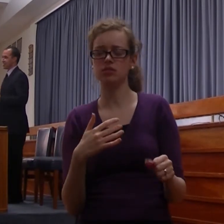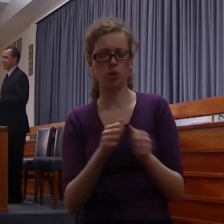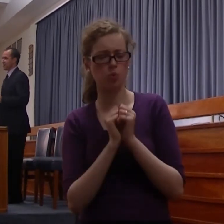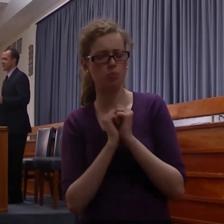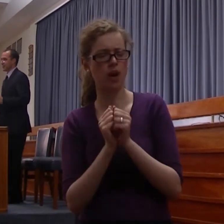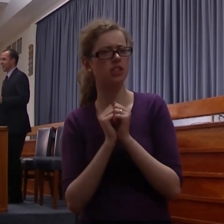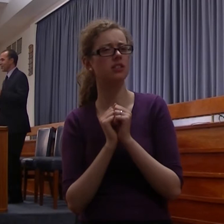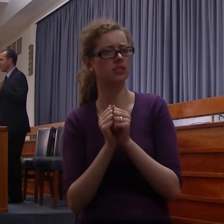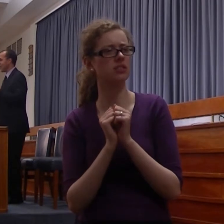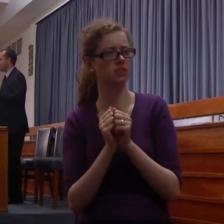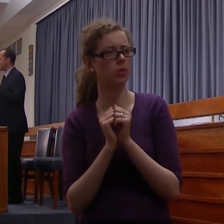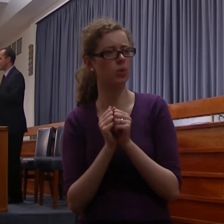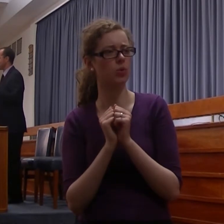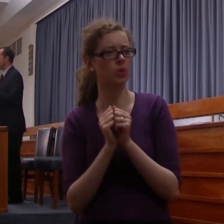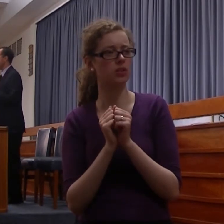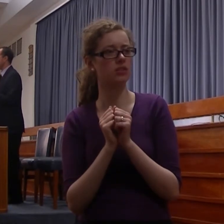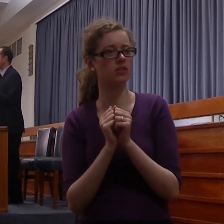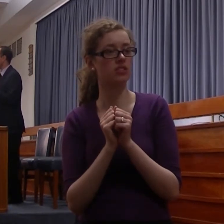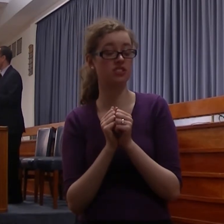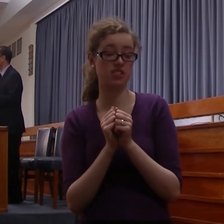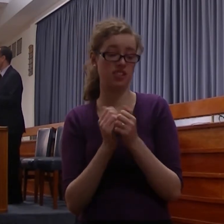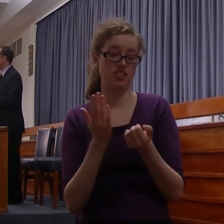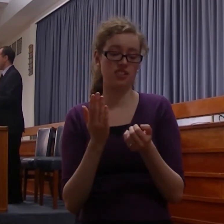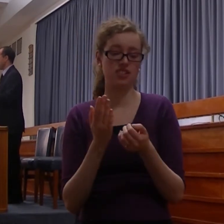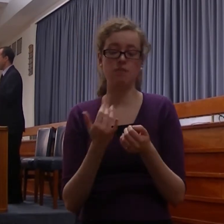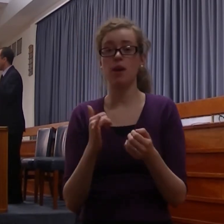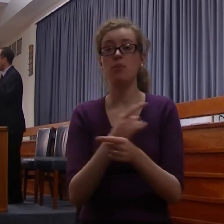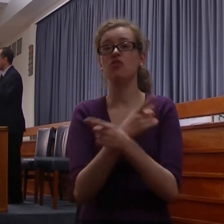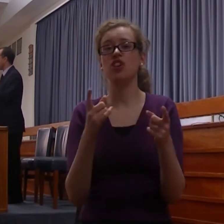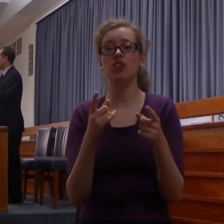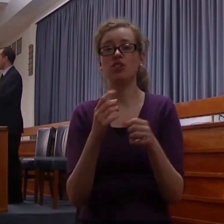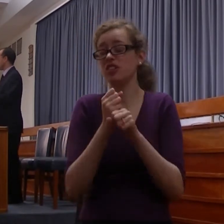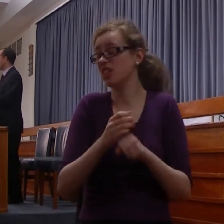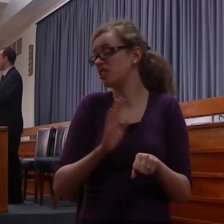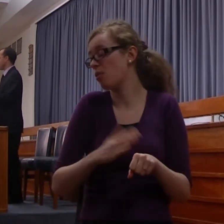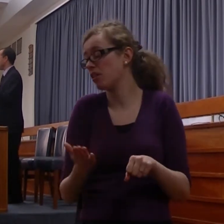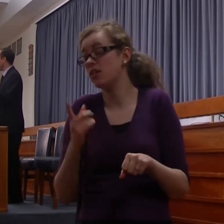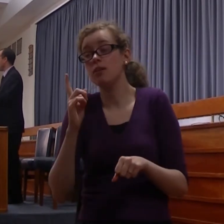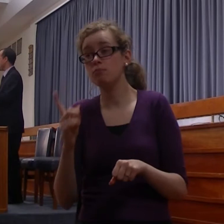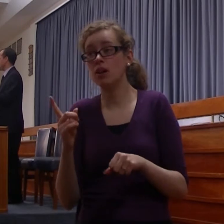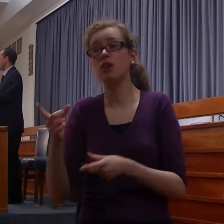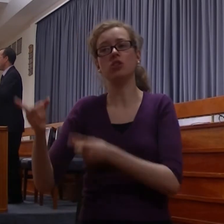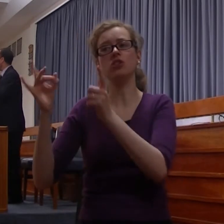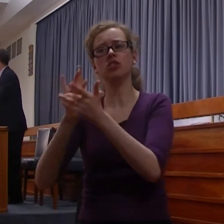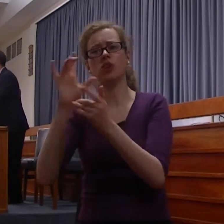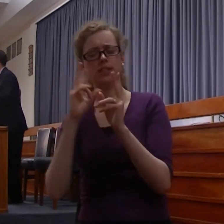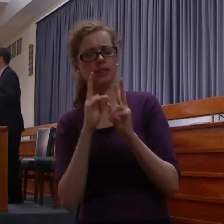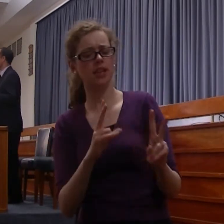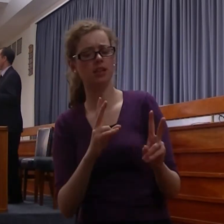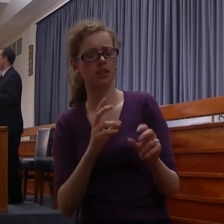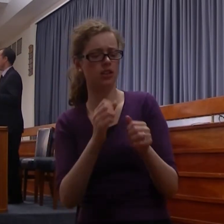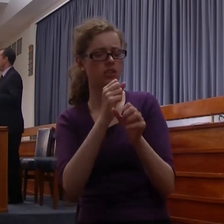seven golden candlesticks, which means the church is precious. I don't know how much the church